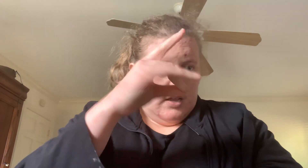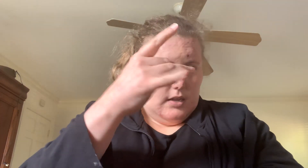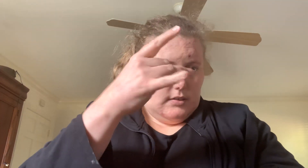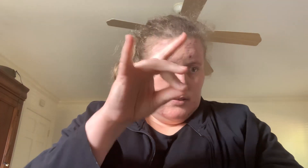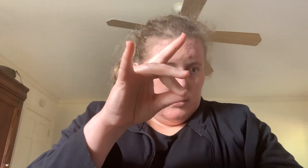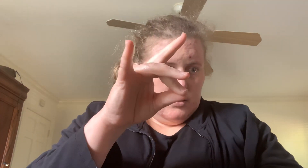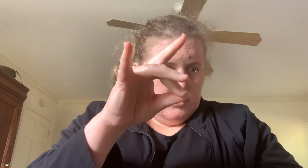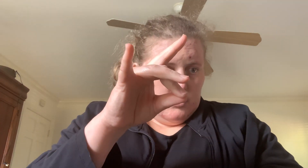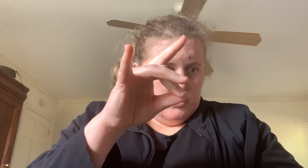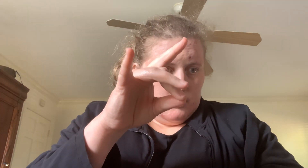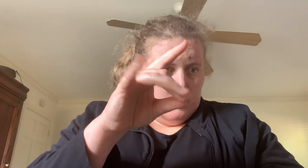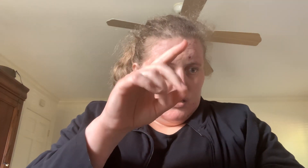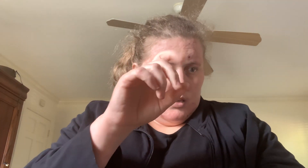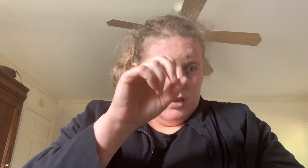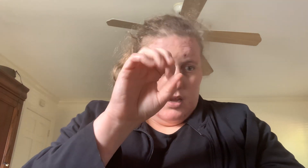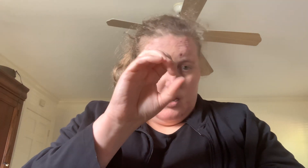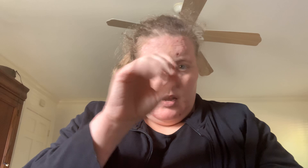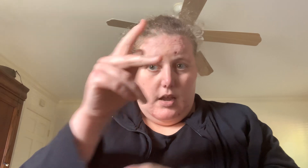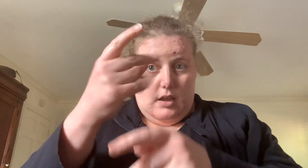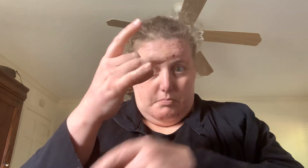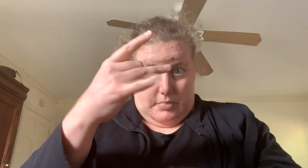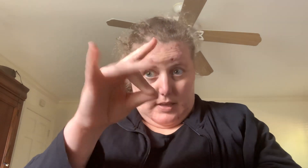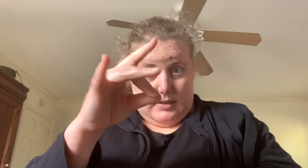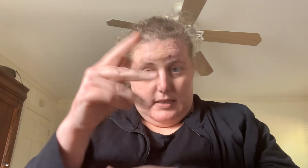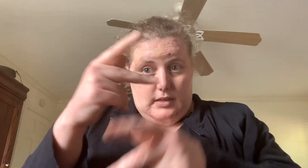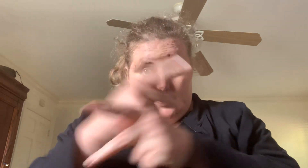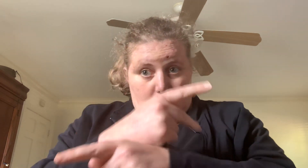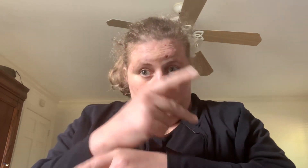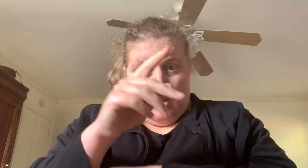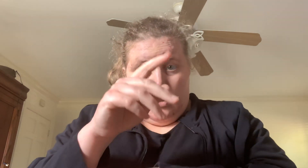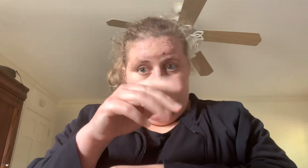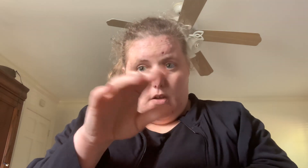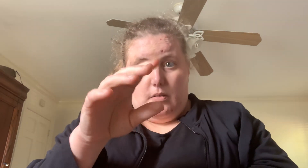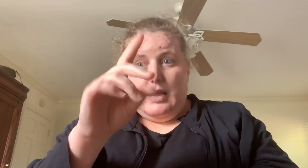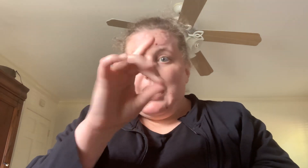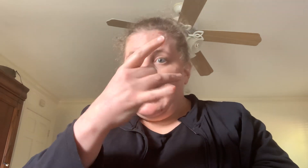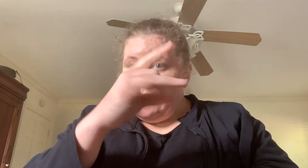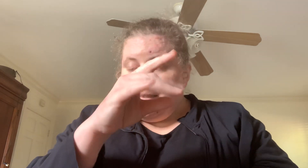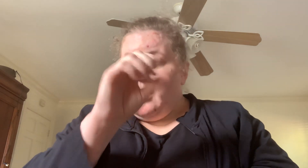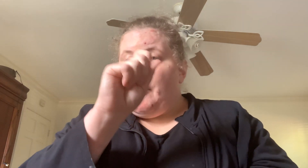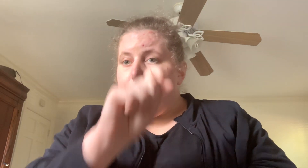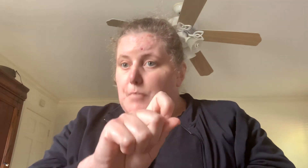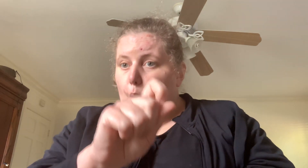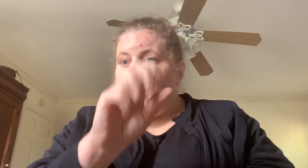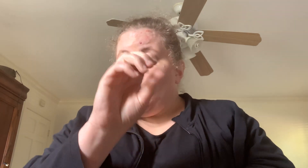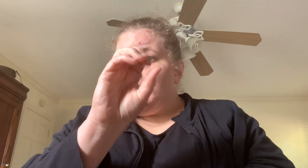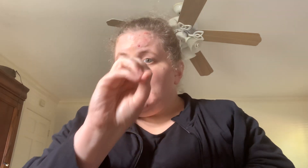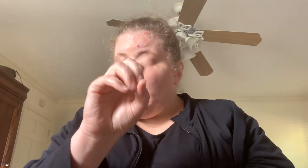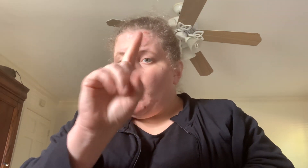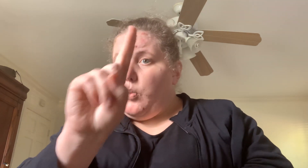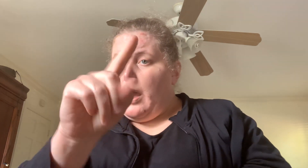18.01 times 1.01, and my answer is going to be